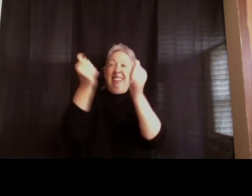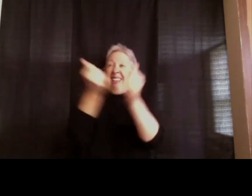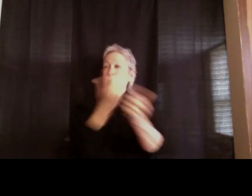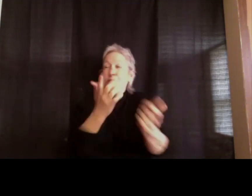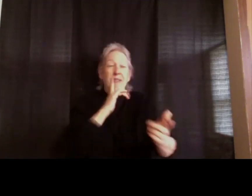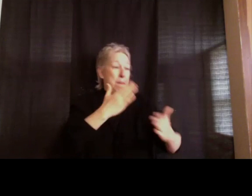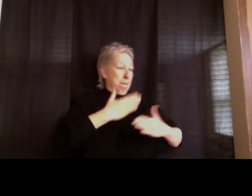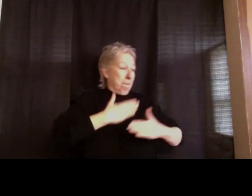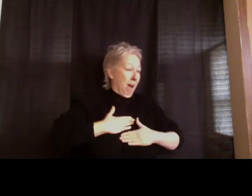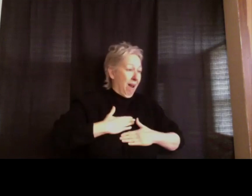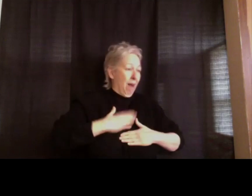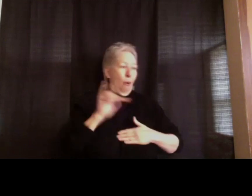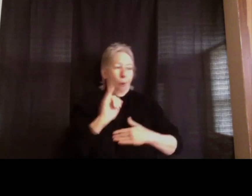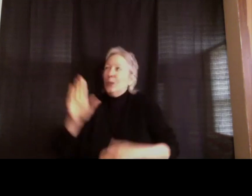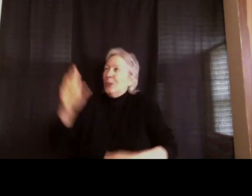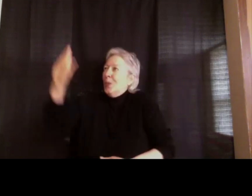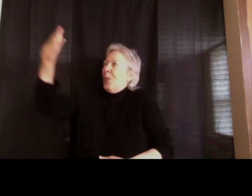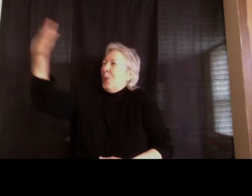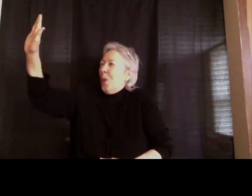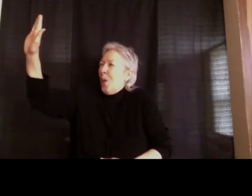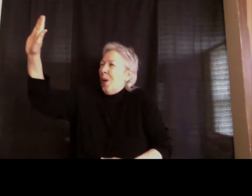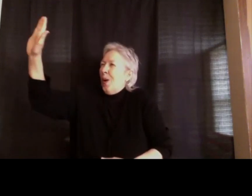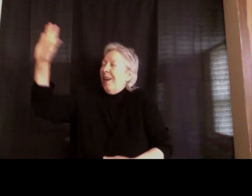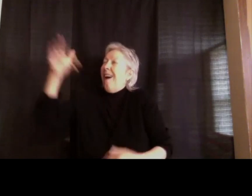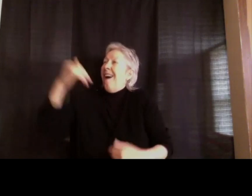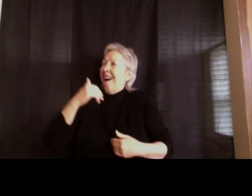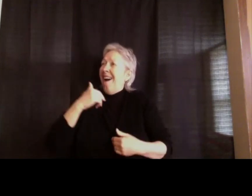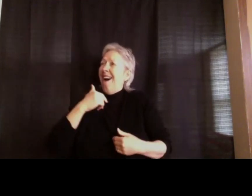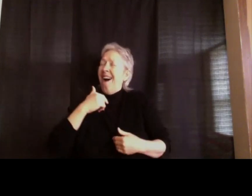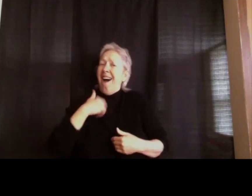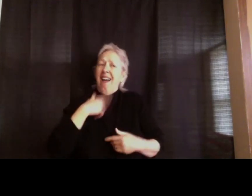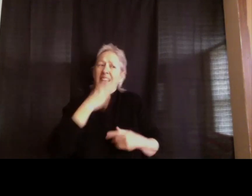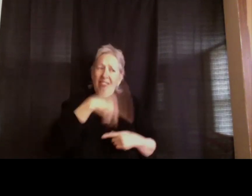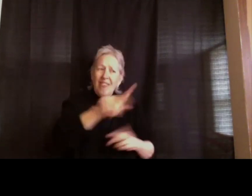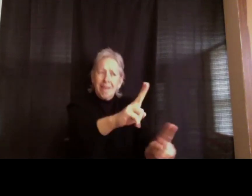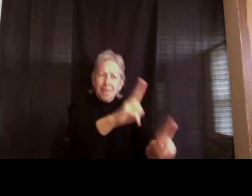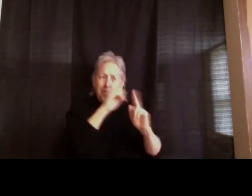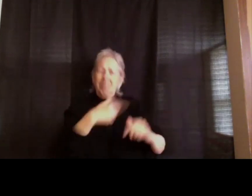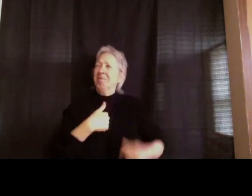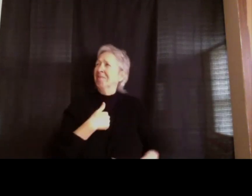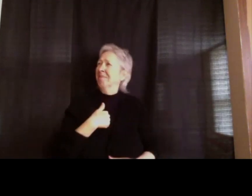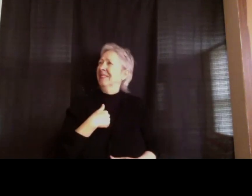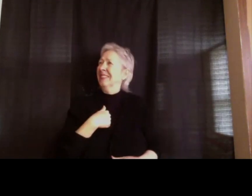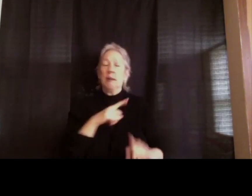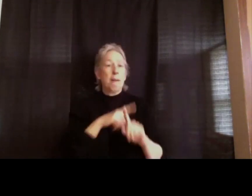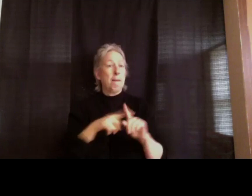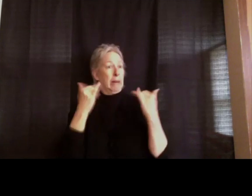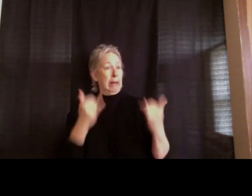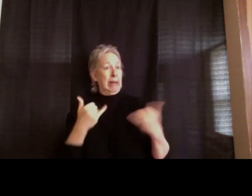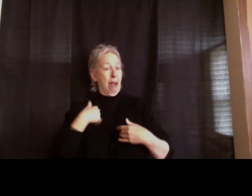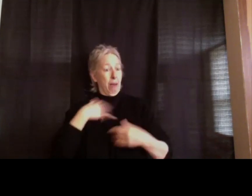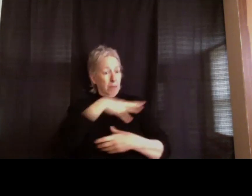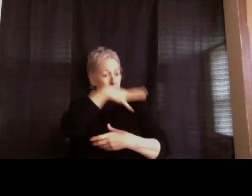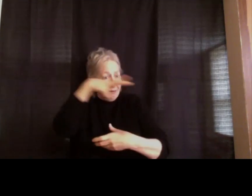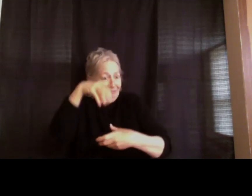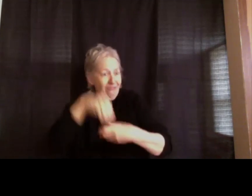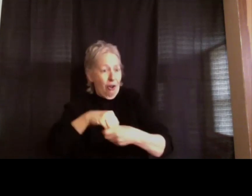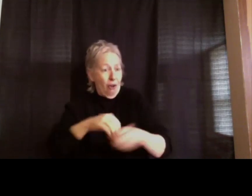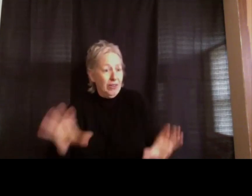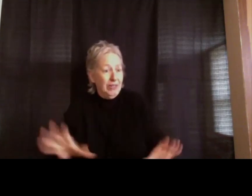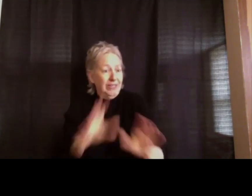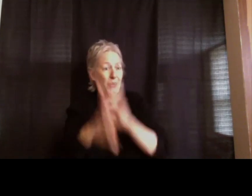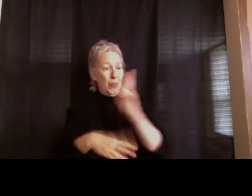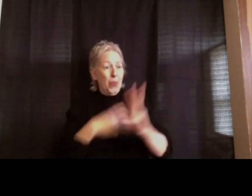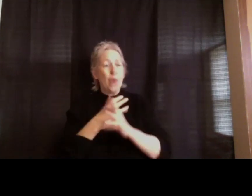mine, and I have been glorified in them. And now I am no longer in the world, but they are in